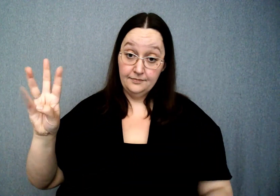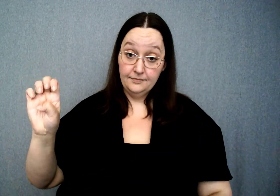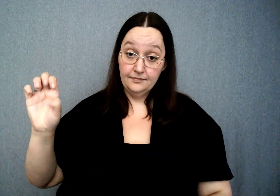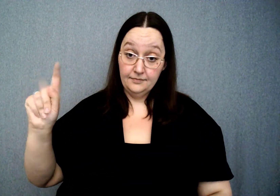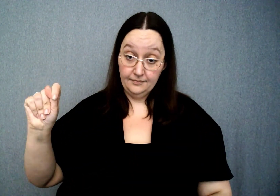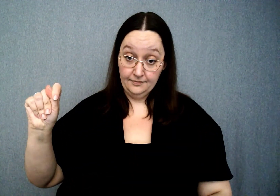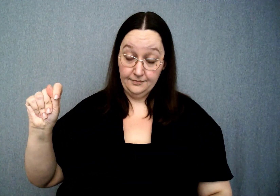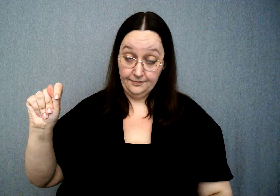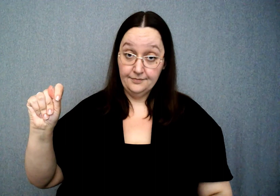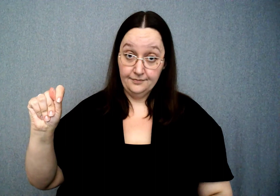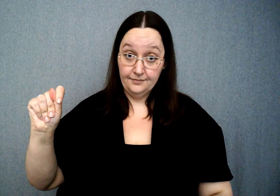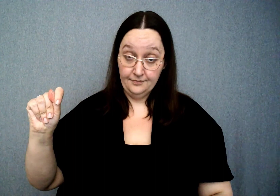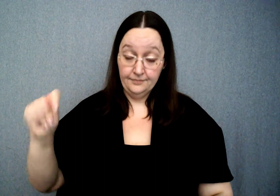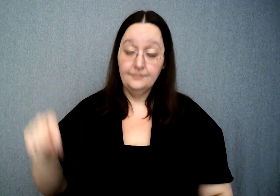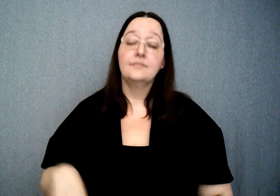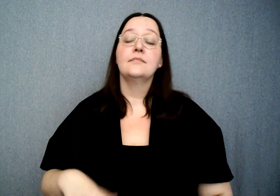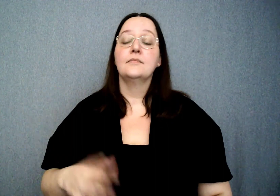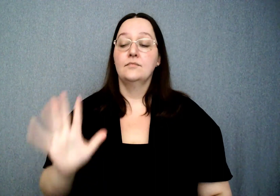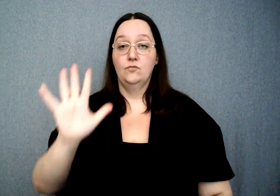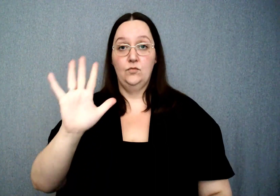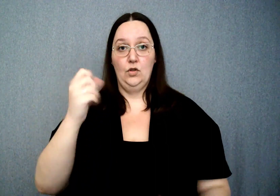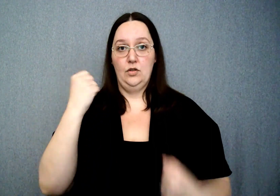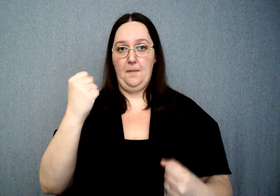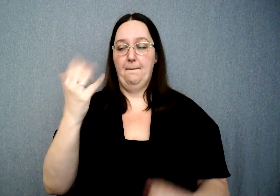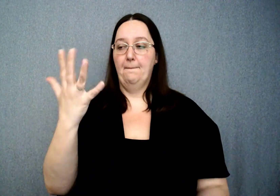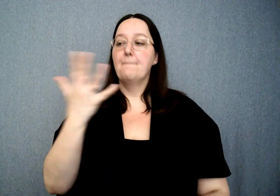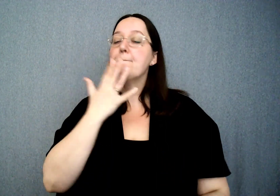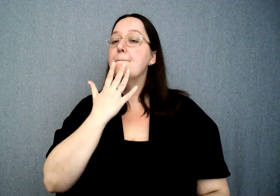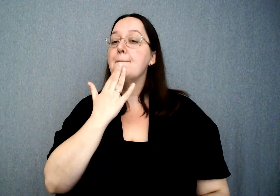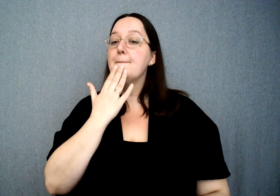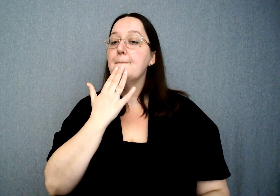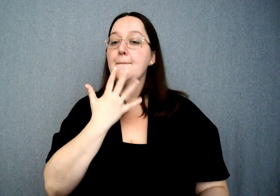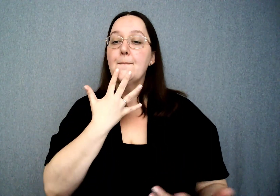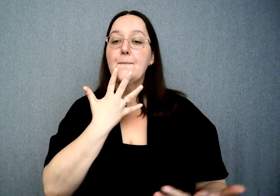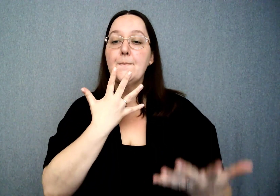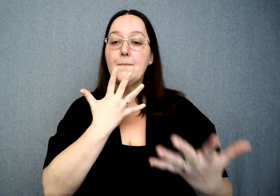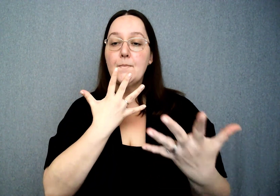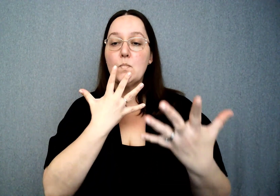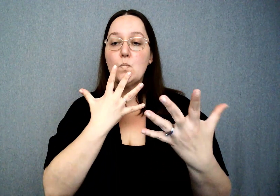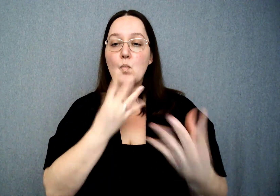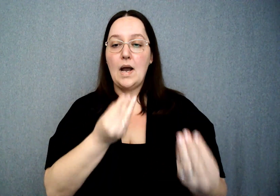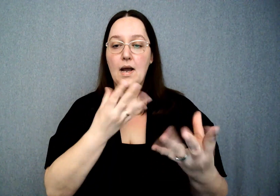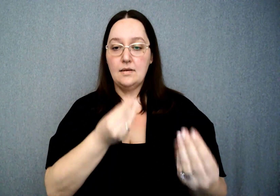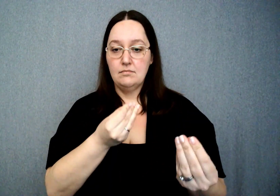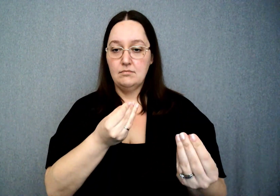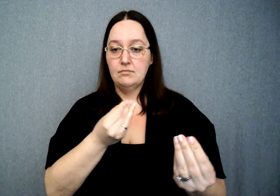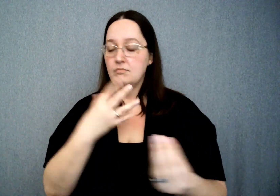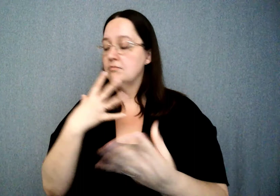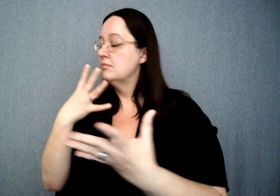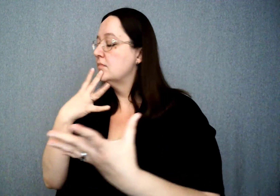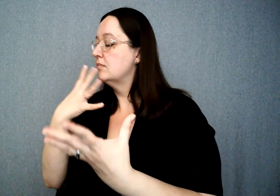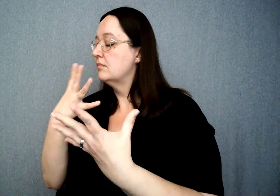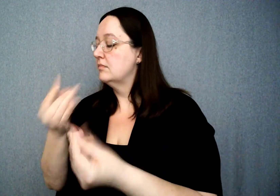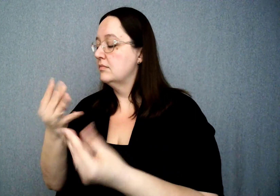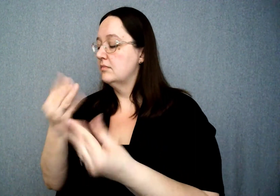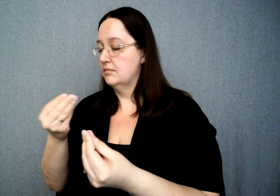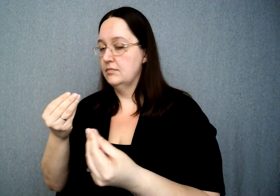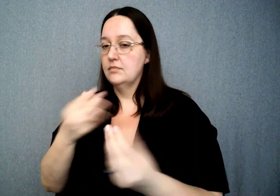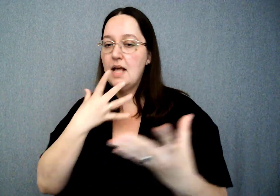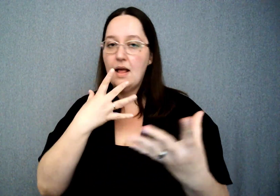58, wet. Your dominant 5 on your chin, like with color, tap, and then